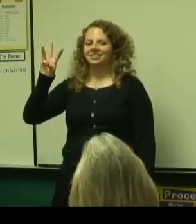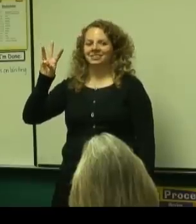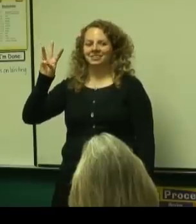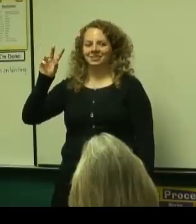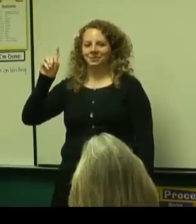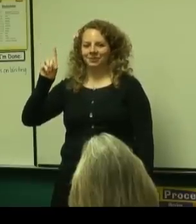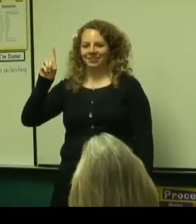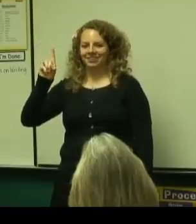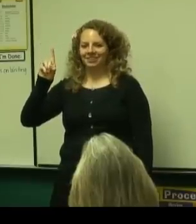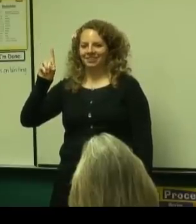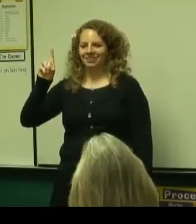61.